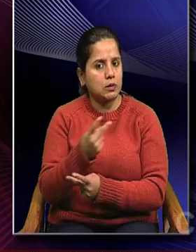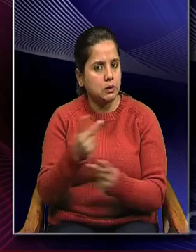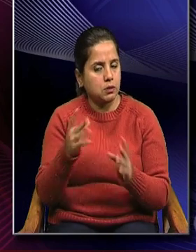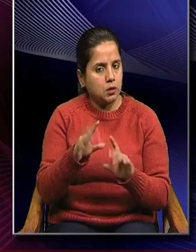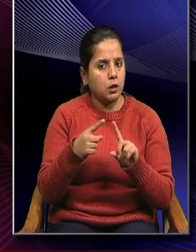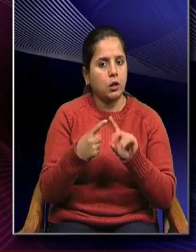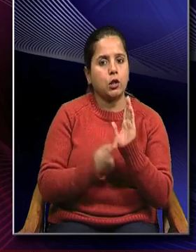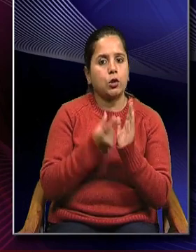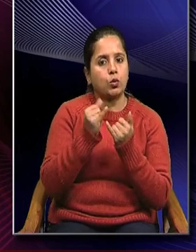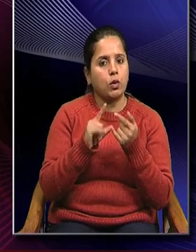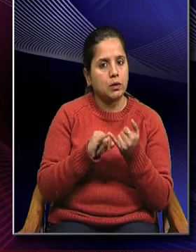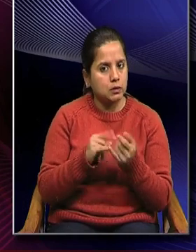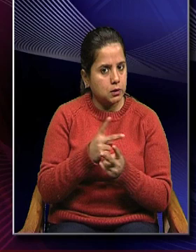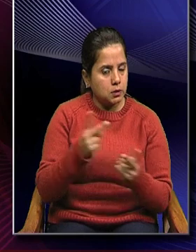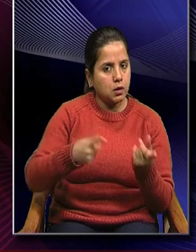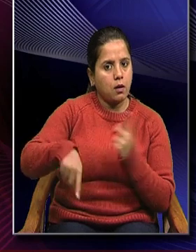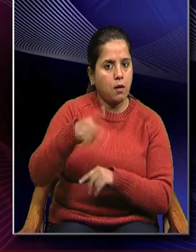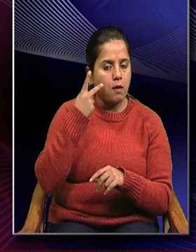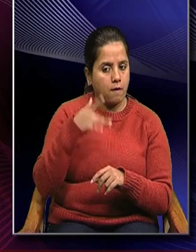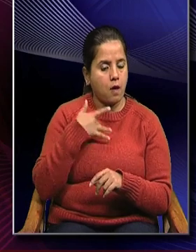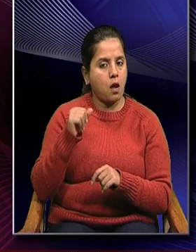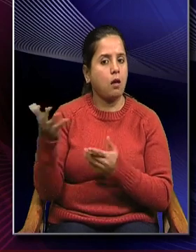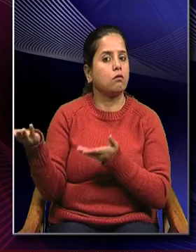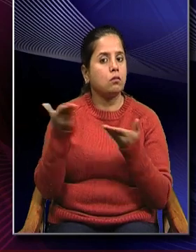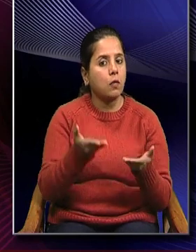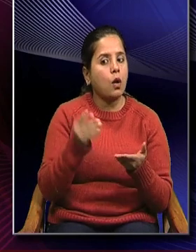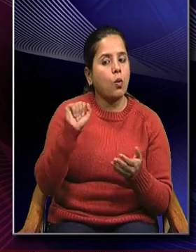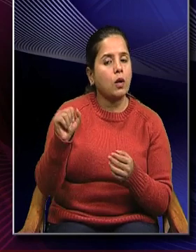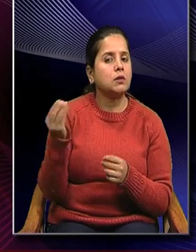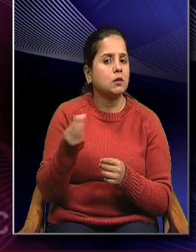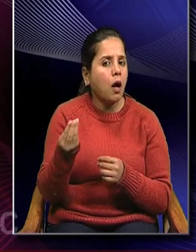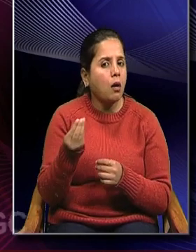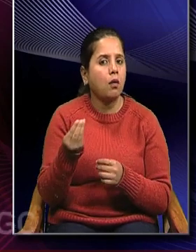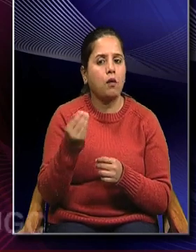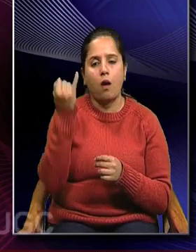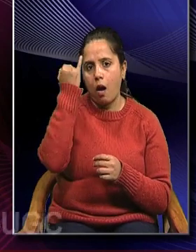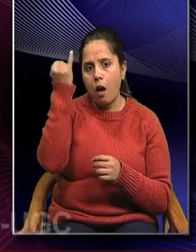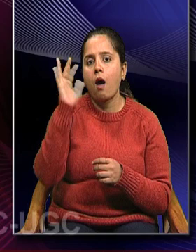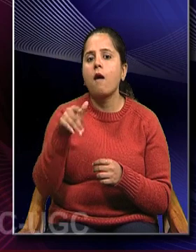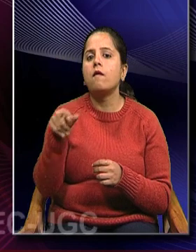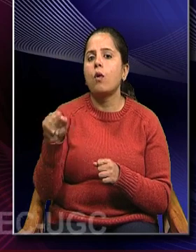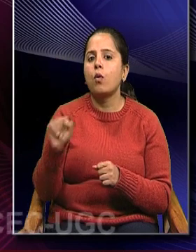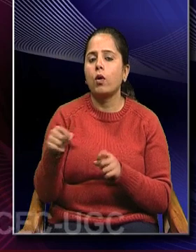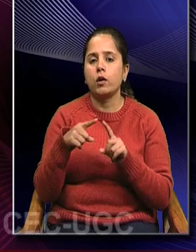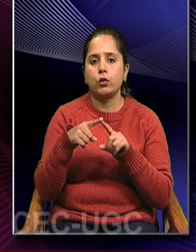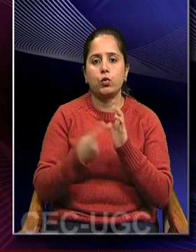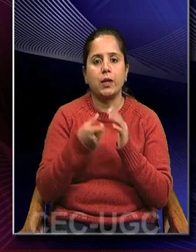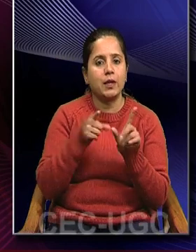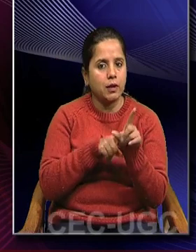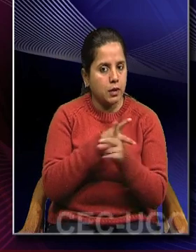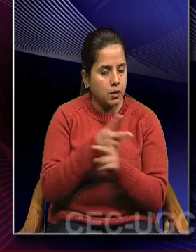trustees because they brought some kind of an idea in the Treaty of